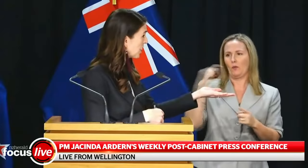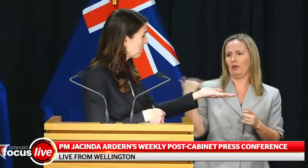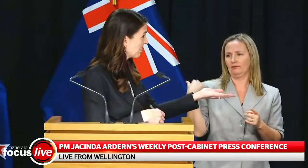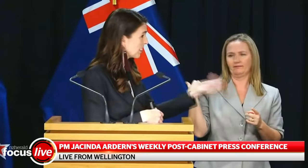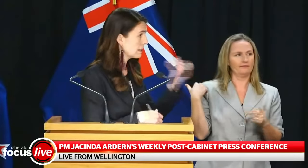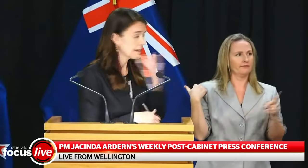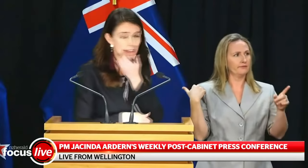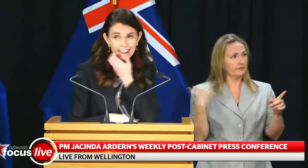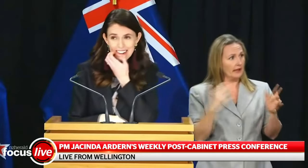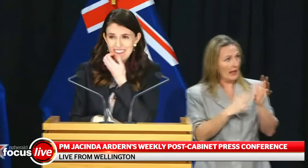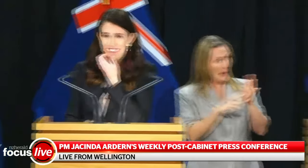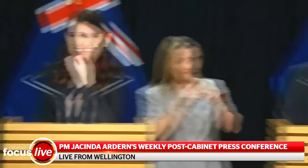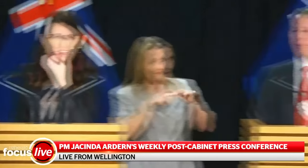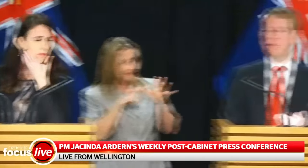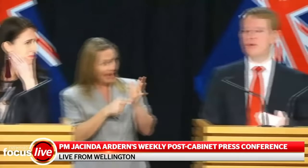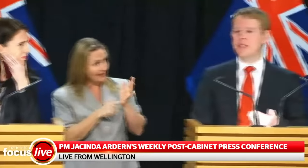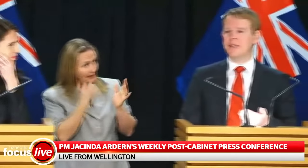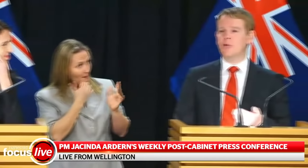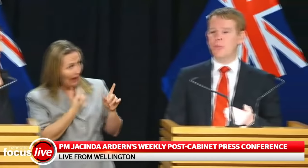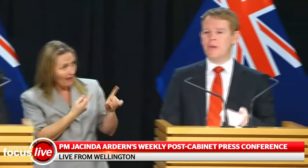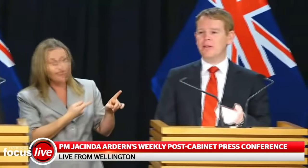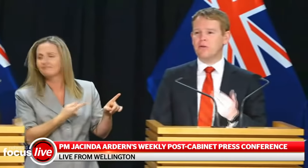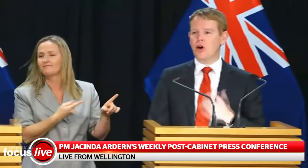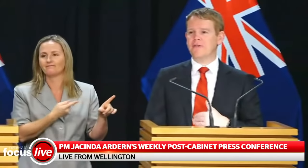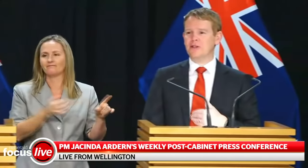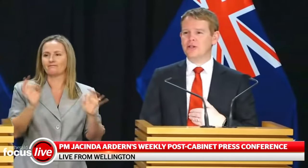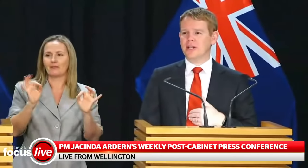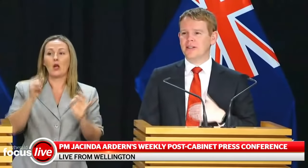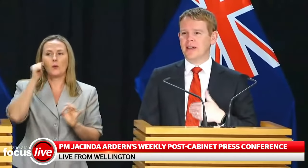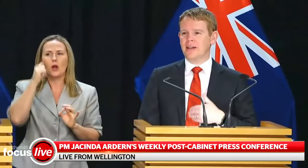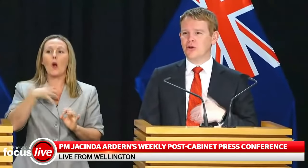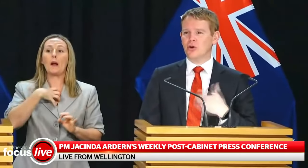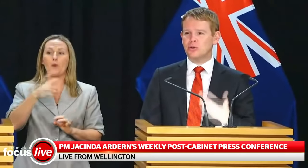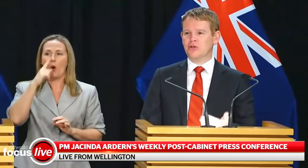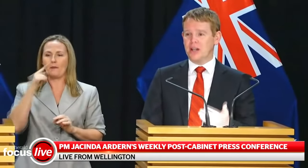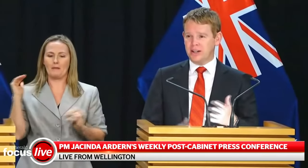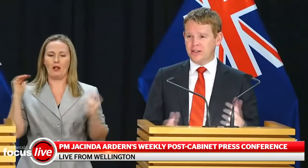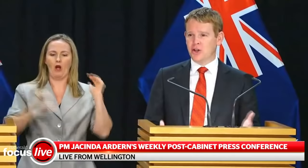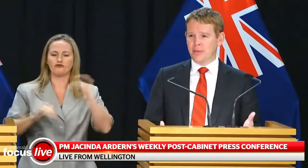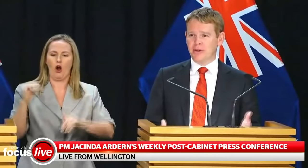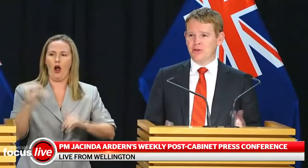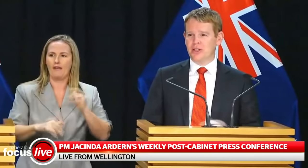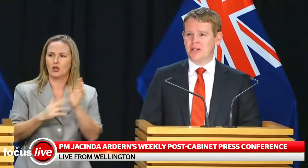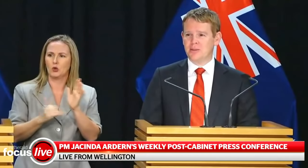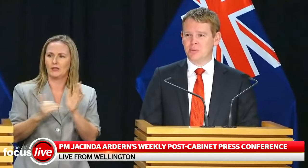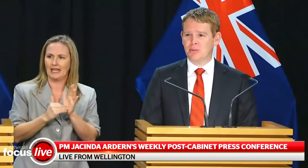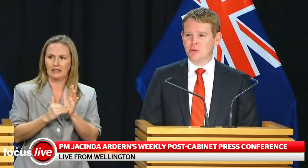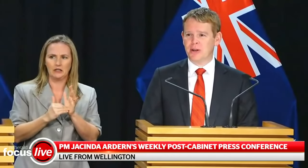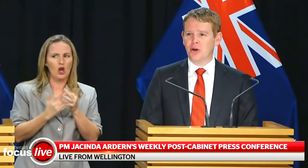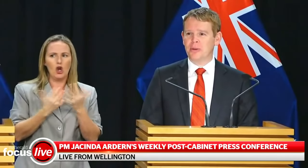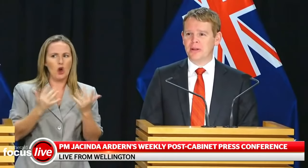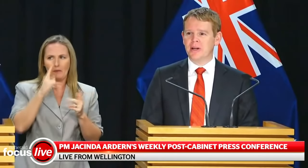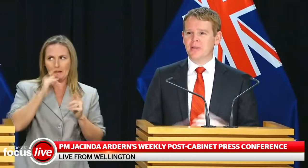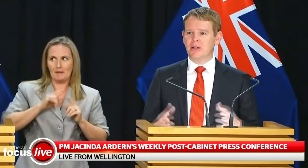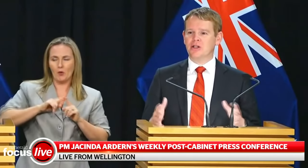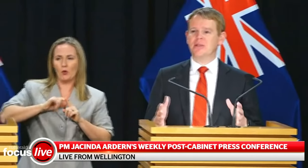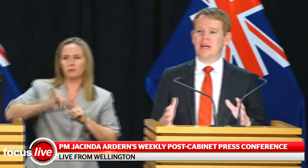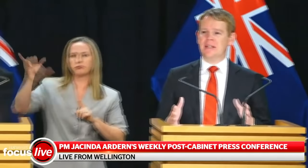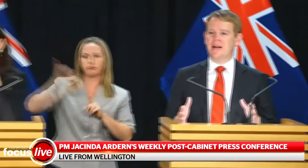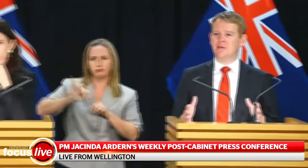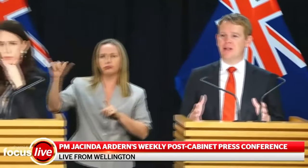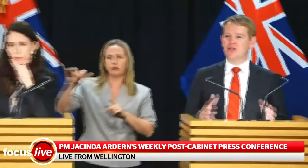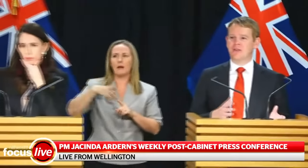Bevan. Do you have? No, I mean, we do know that more people have arrived in New Zealand than have gone to Australia in the time that the Trans-Tasman bubble's been open. Yeah. But in